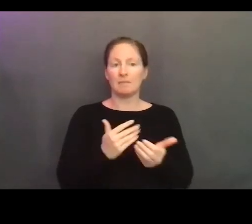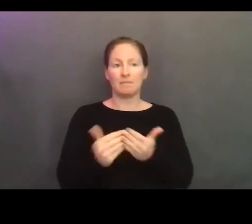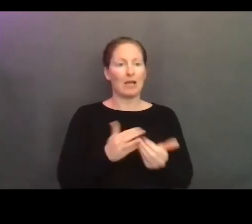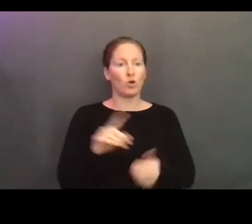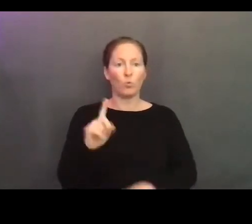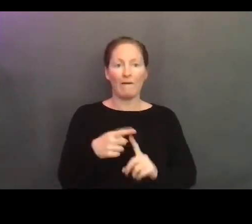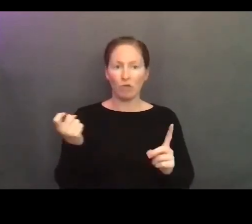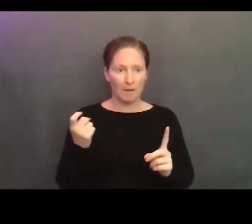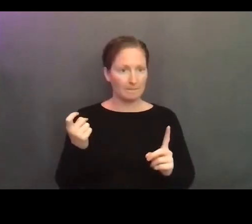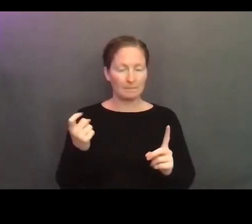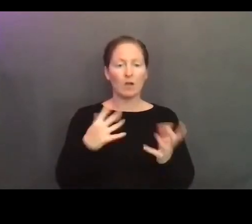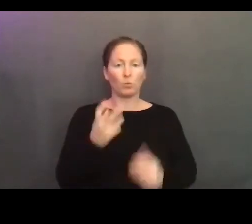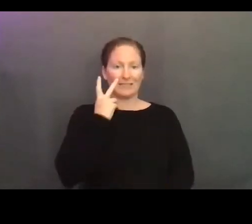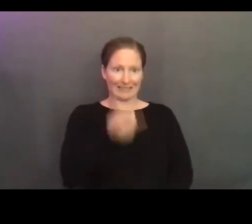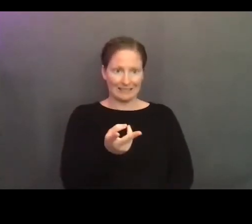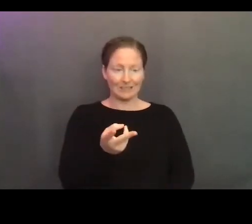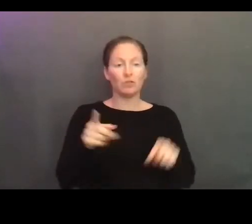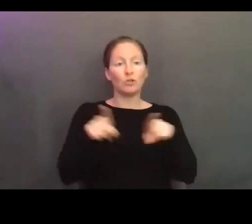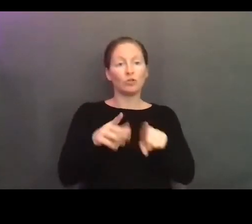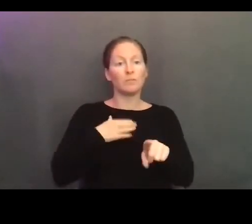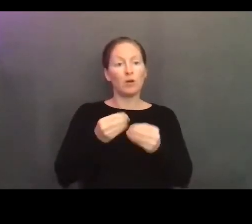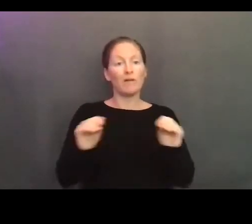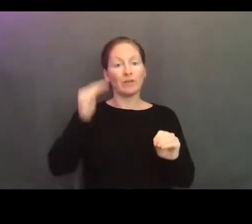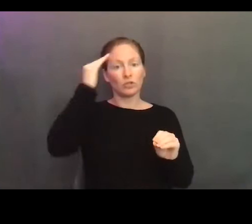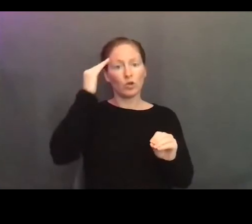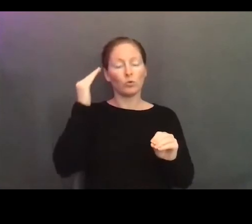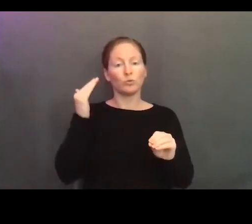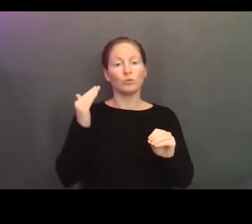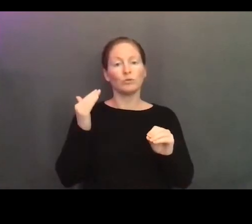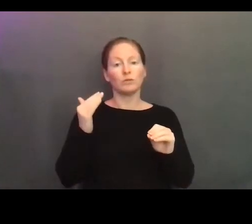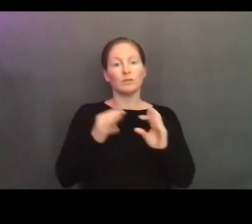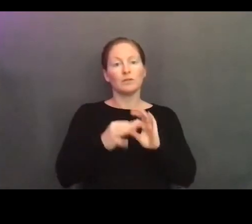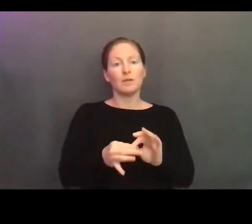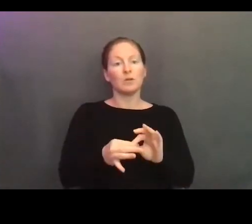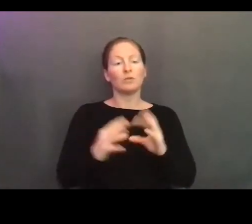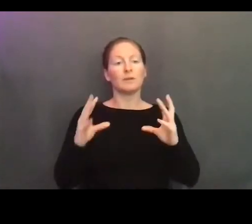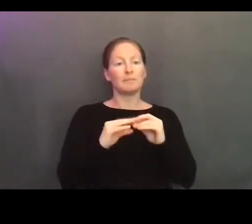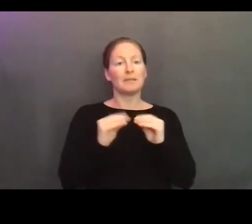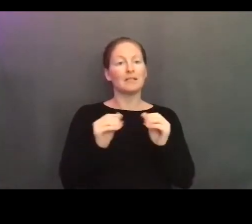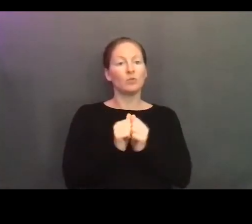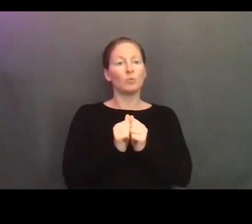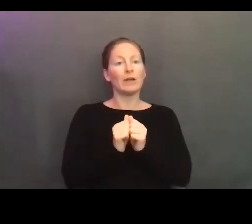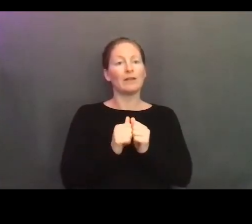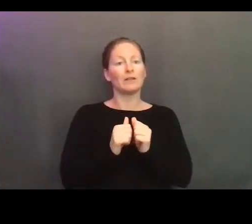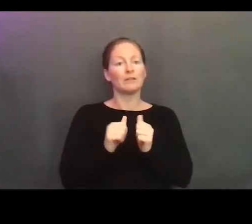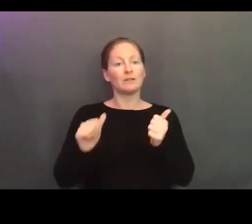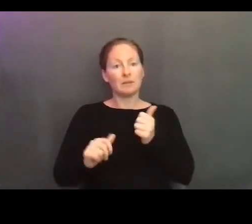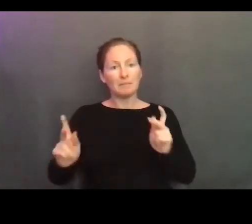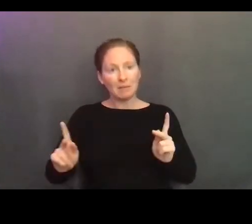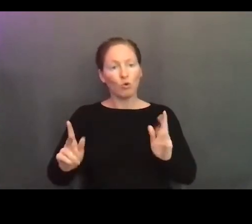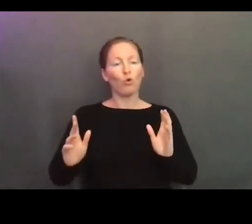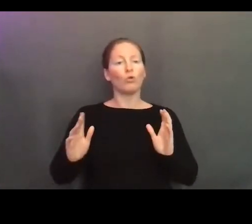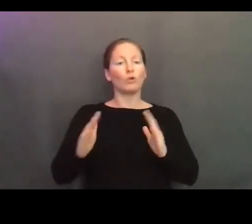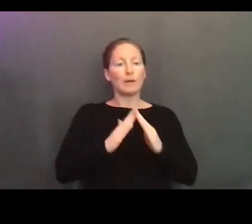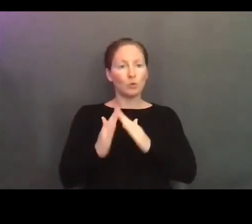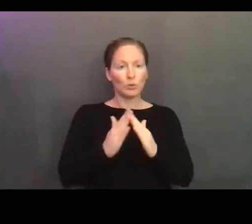from. And then they also understand that when it comes to having meetings with constituents and with communities, that